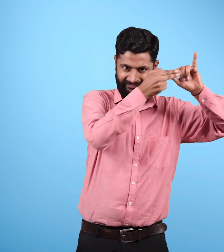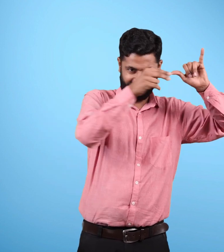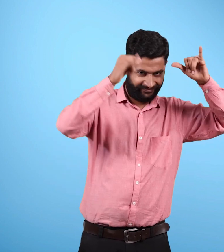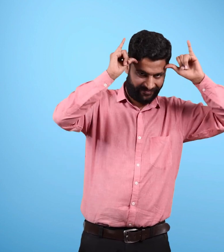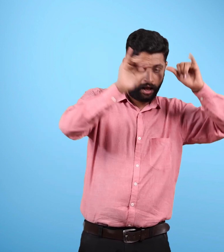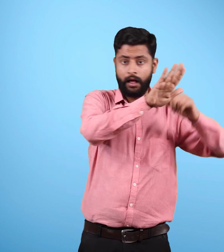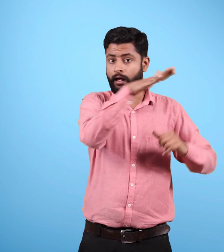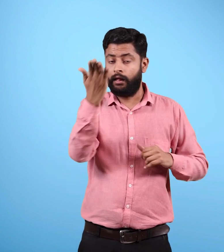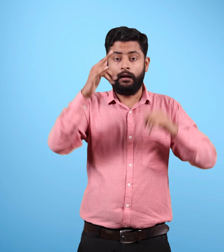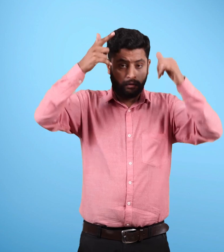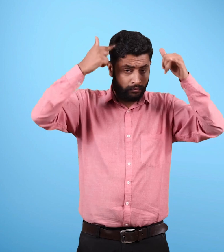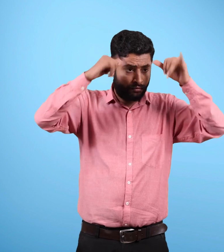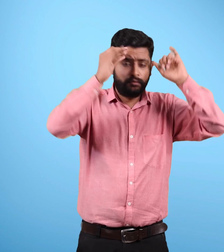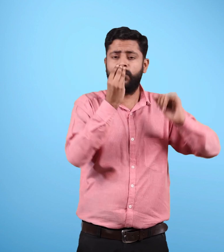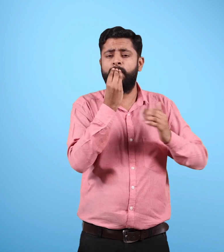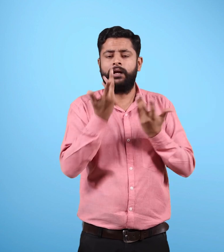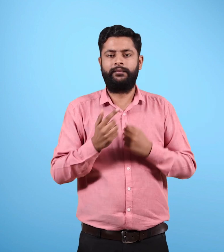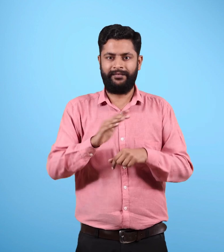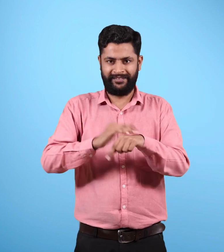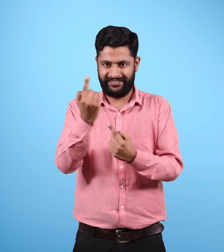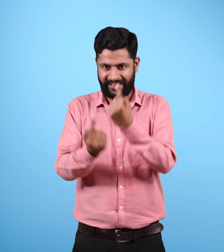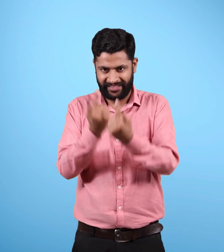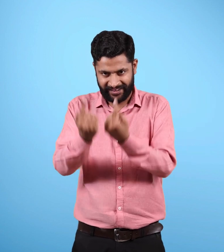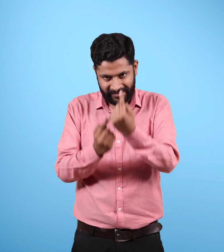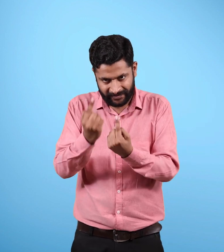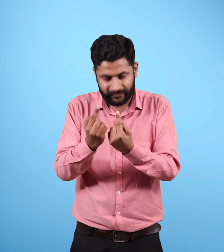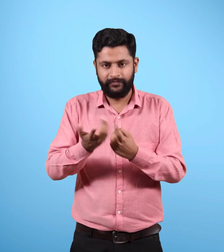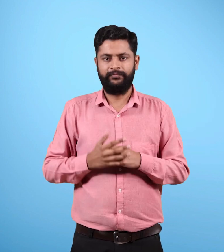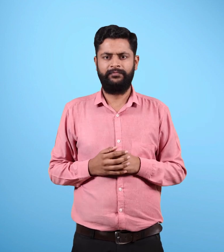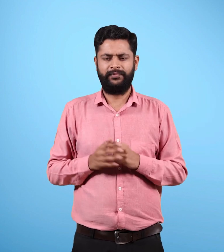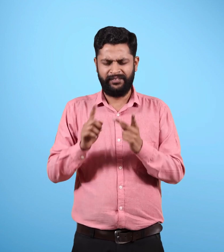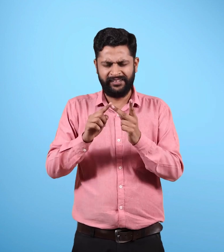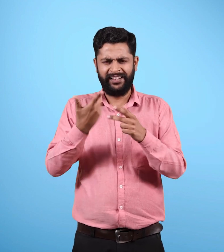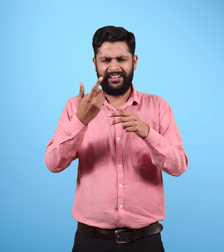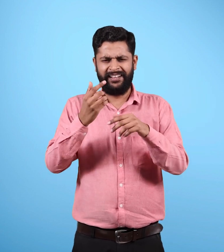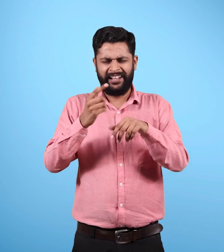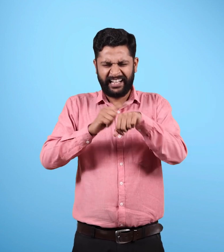Buffalo eats grass, oil cake,